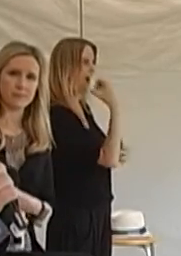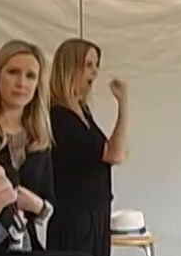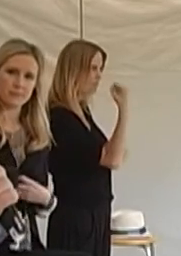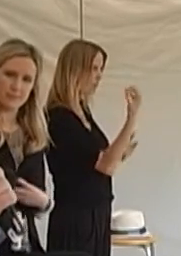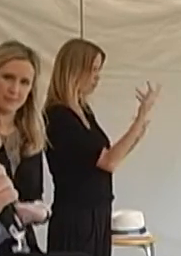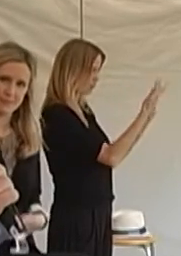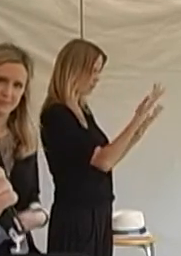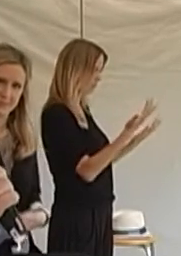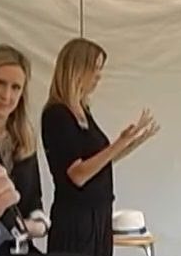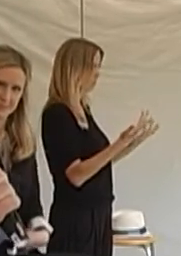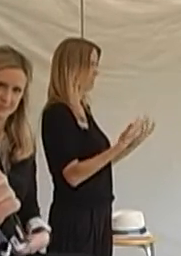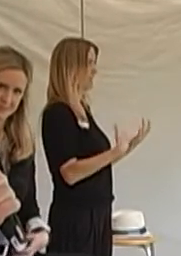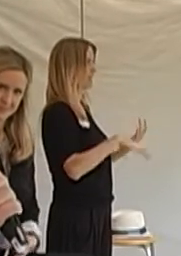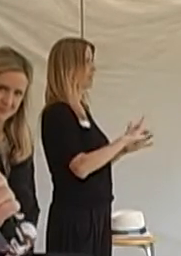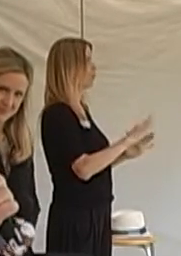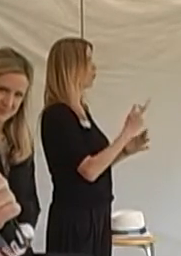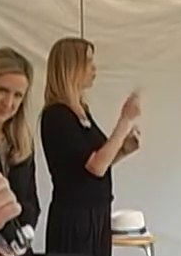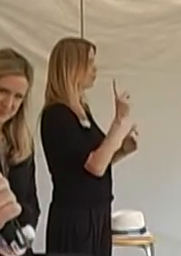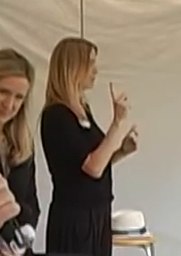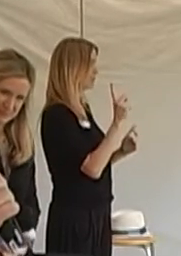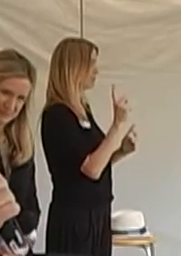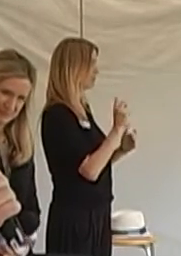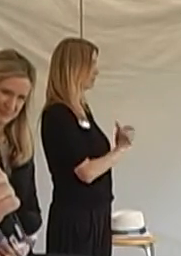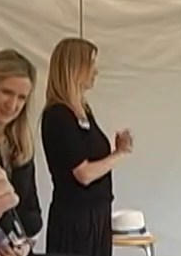that you can